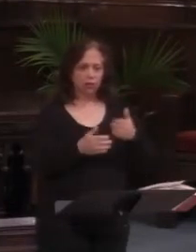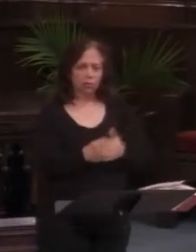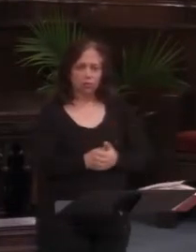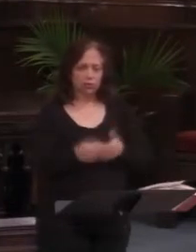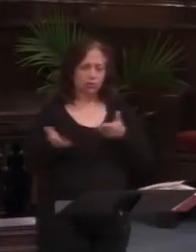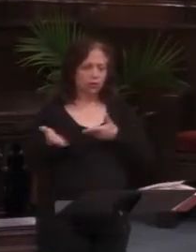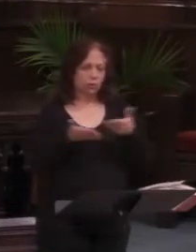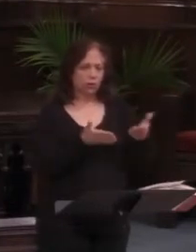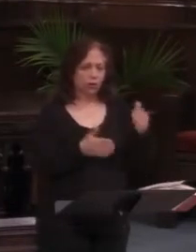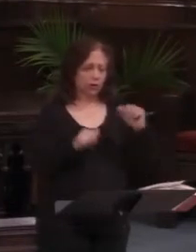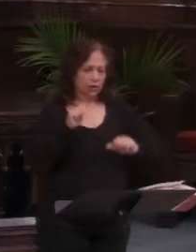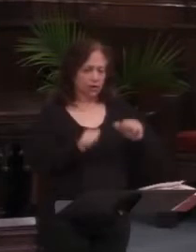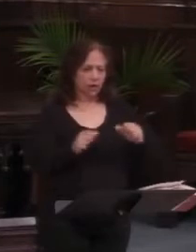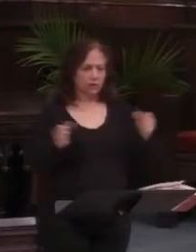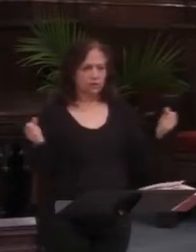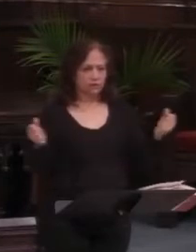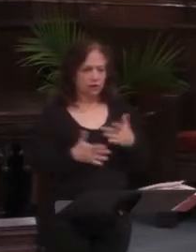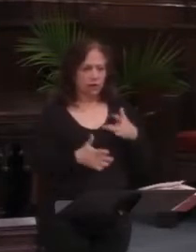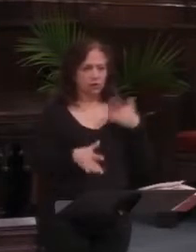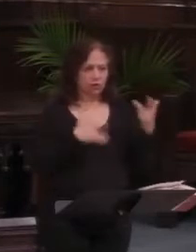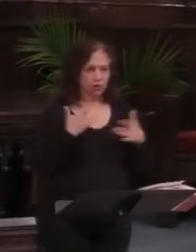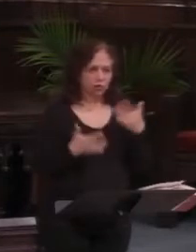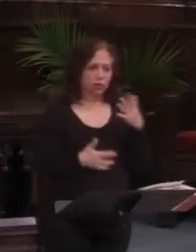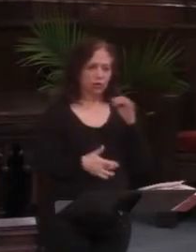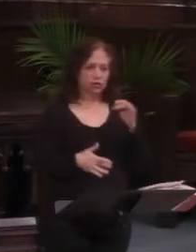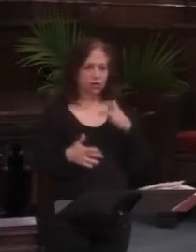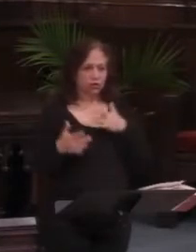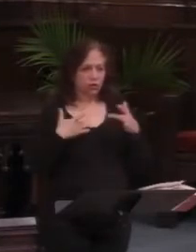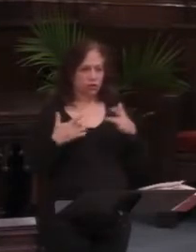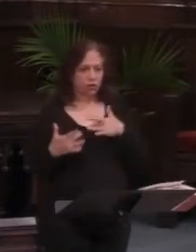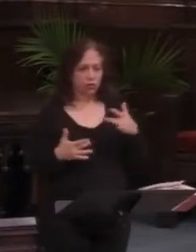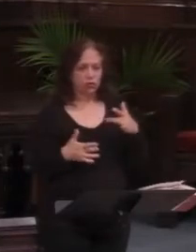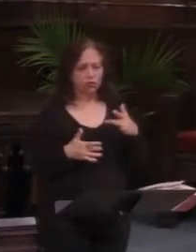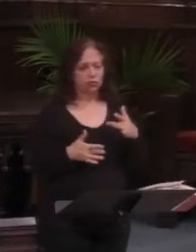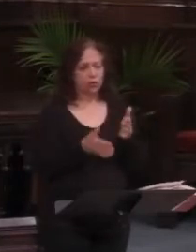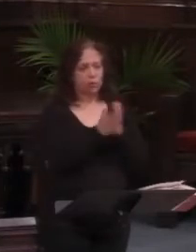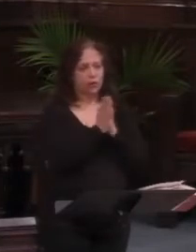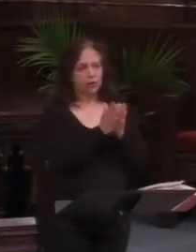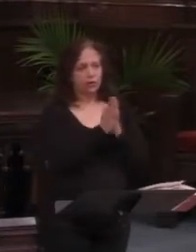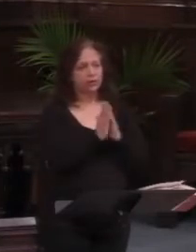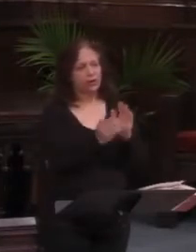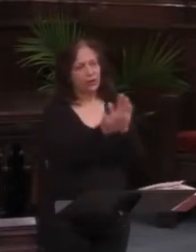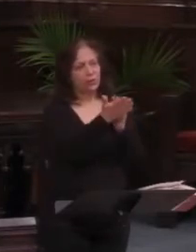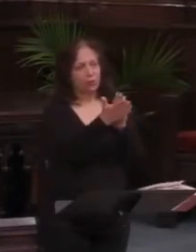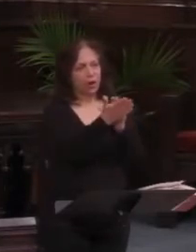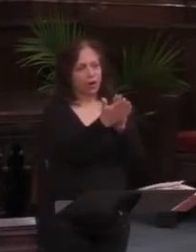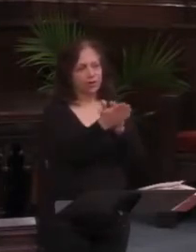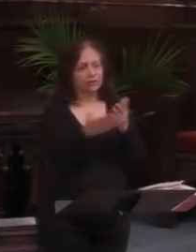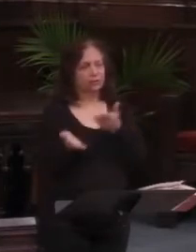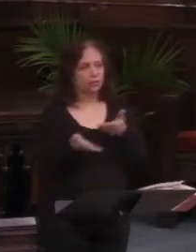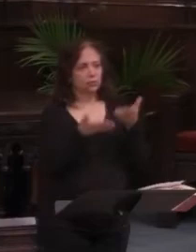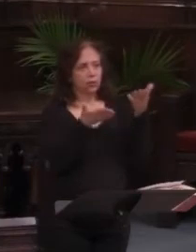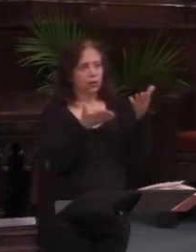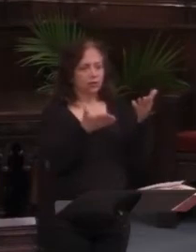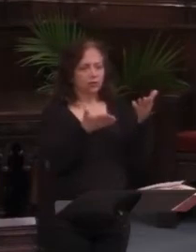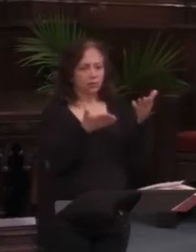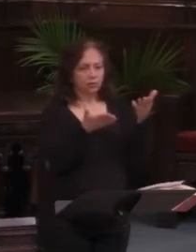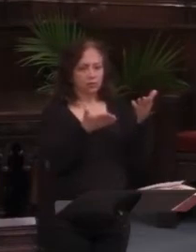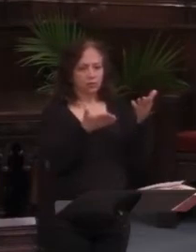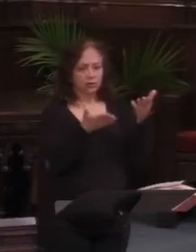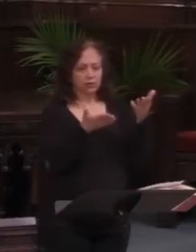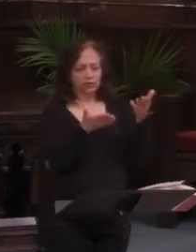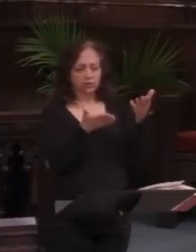and fears, our joys and concerns, our petitions and praise, and we can offer them